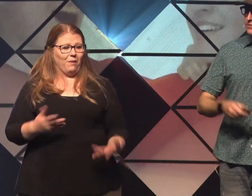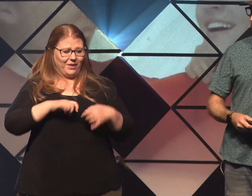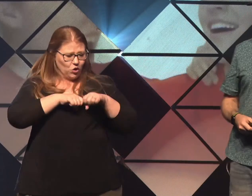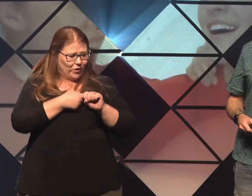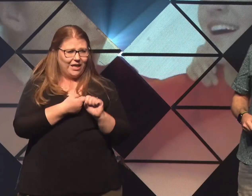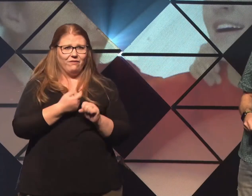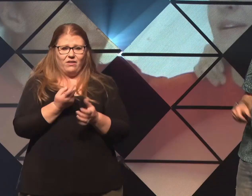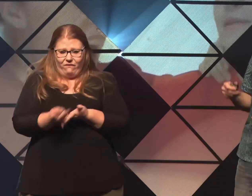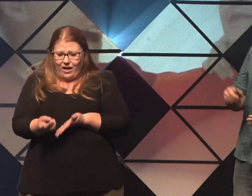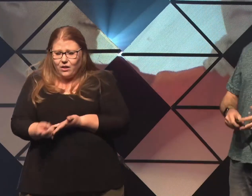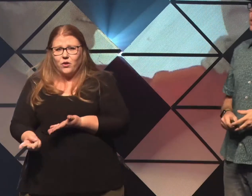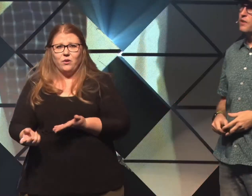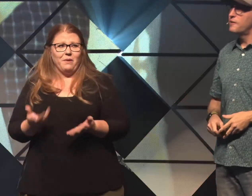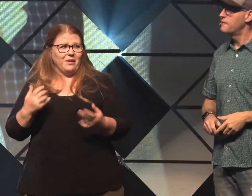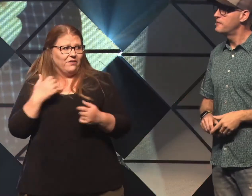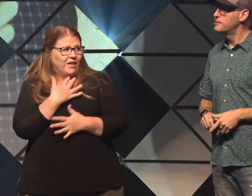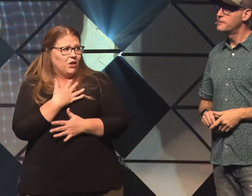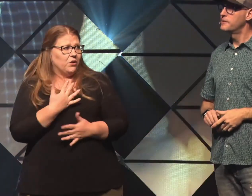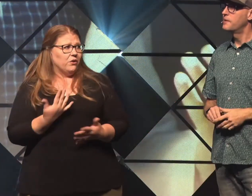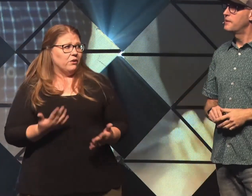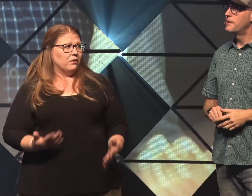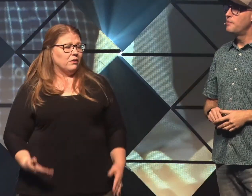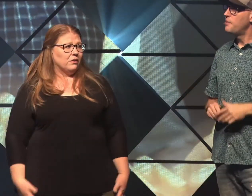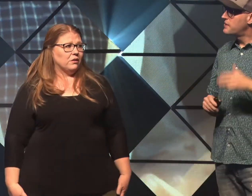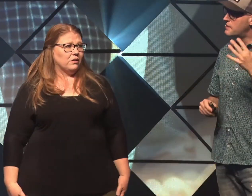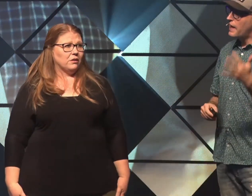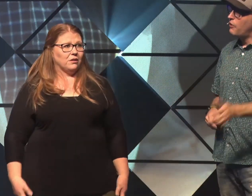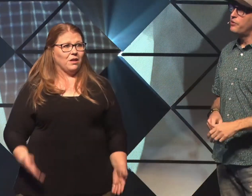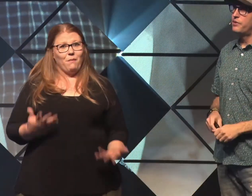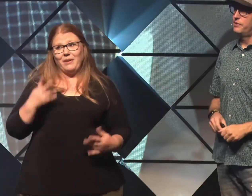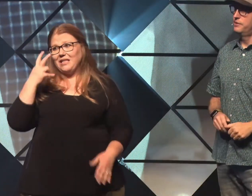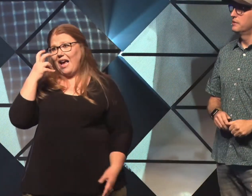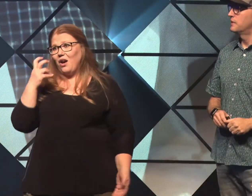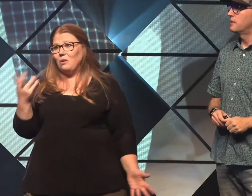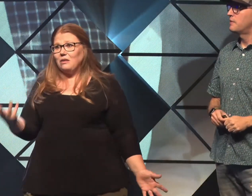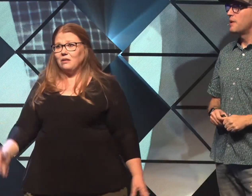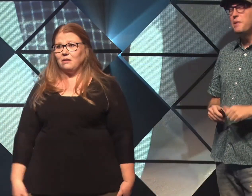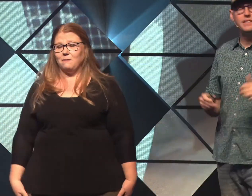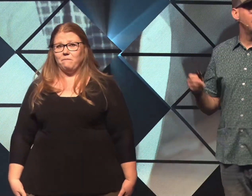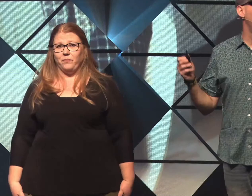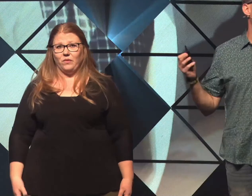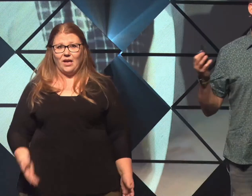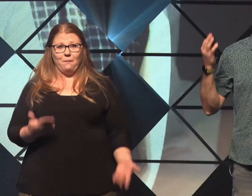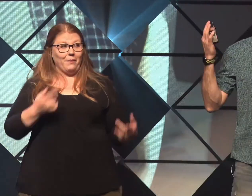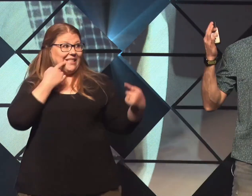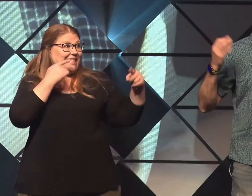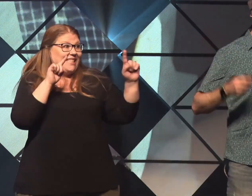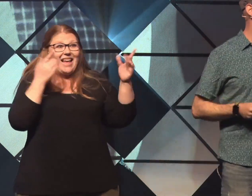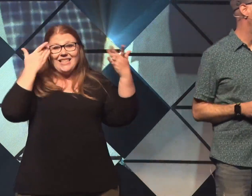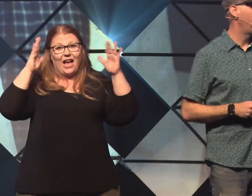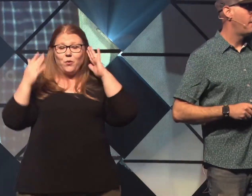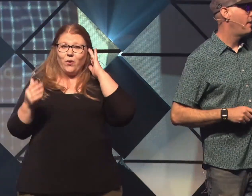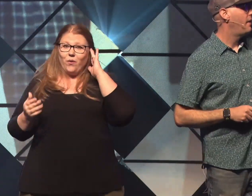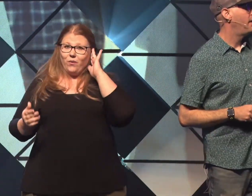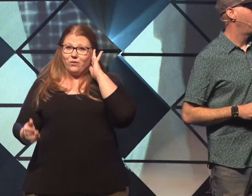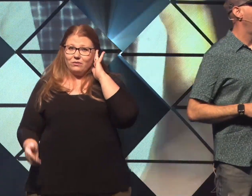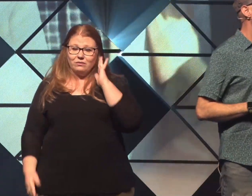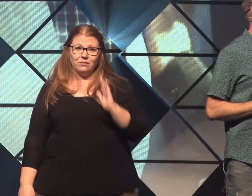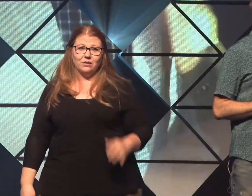Maybe it's failure. Maybe it's fear. Maybe it's doubt. Maybe it's success. I have no idea.